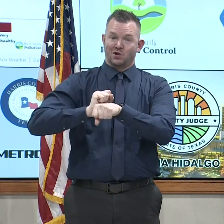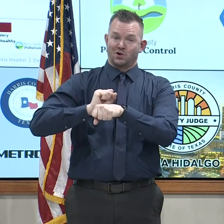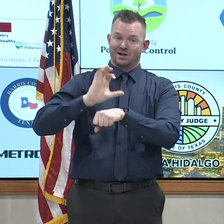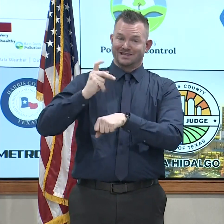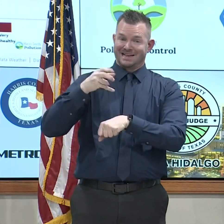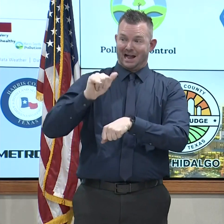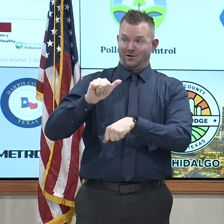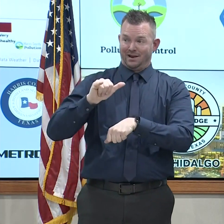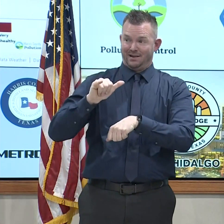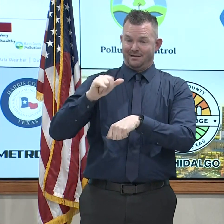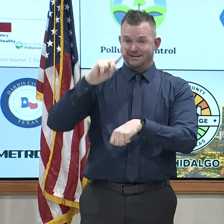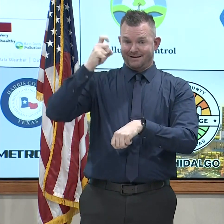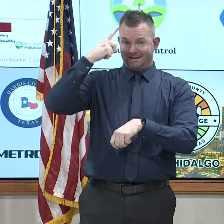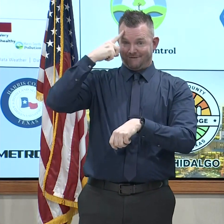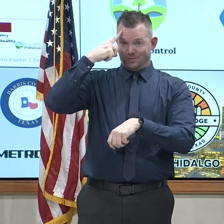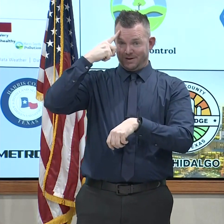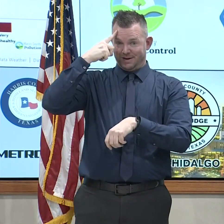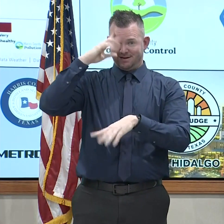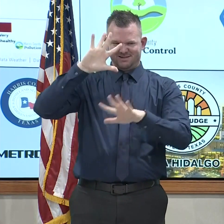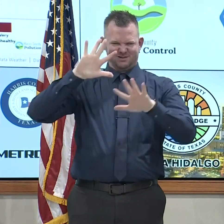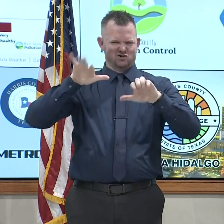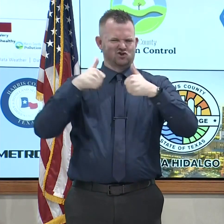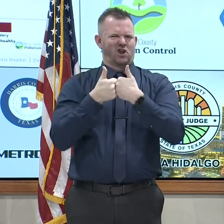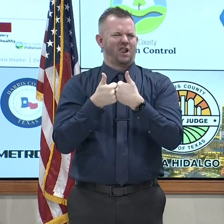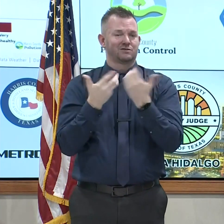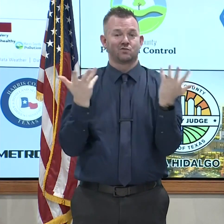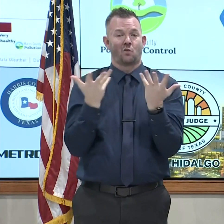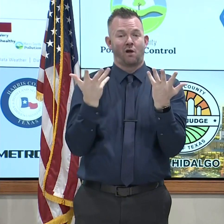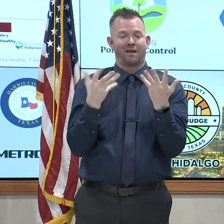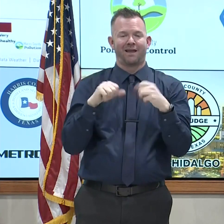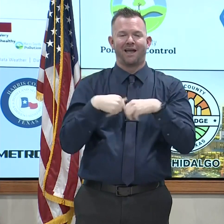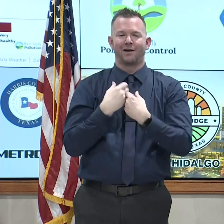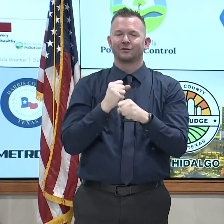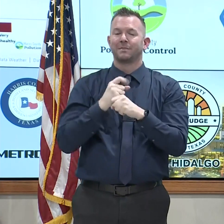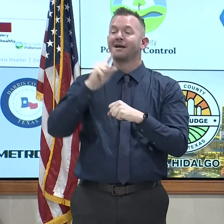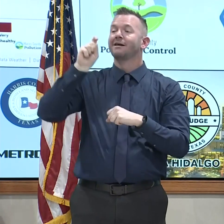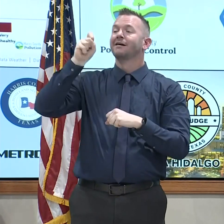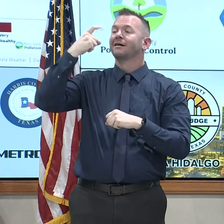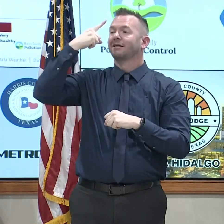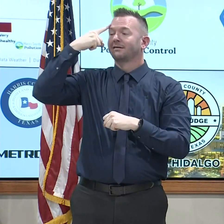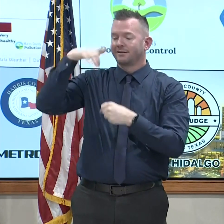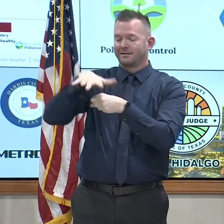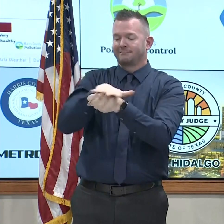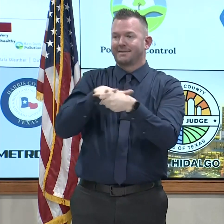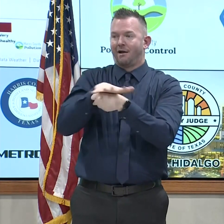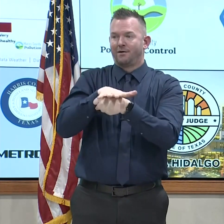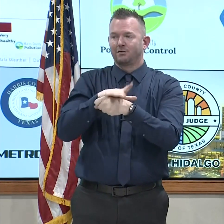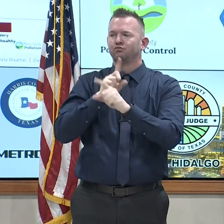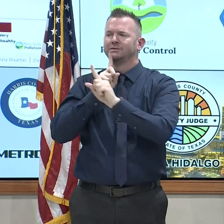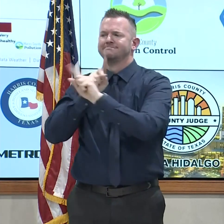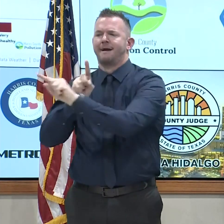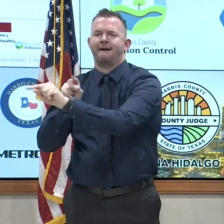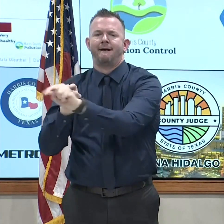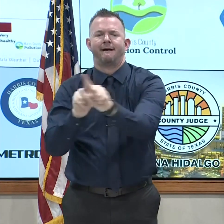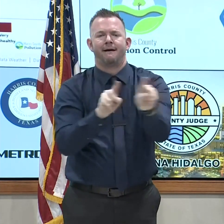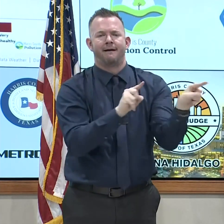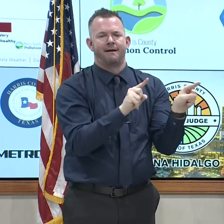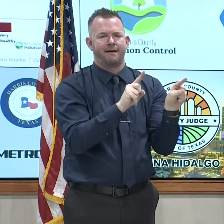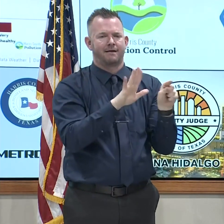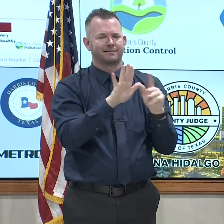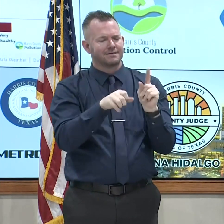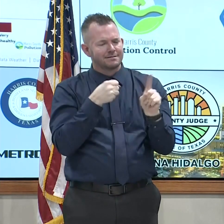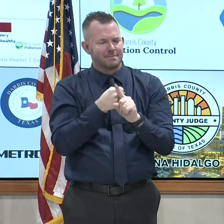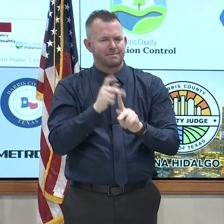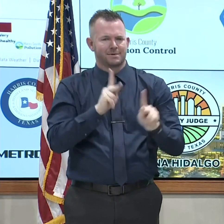responsive, how to make sure that residents who for decades had been long